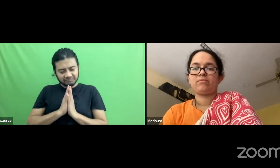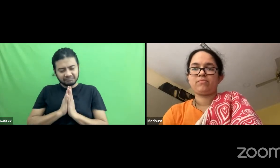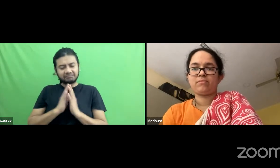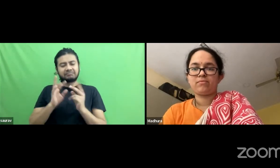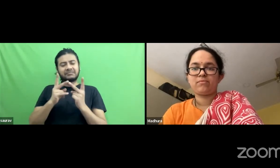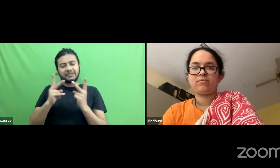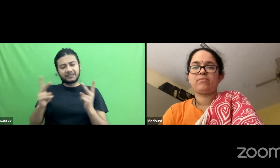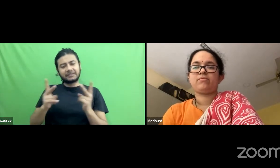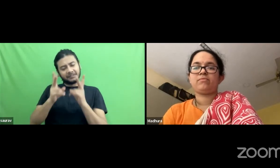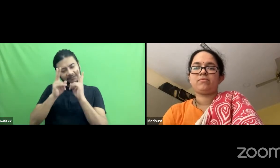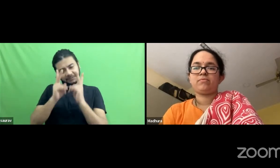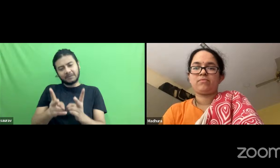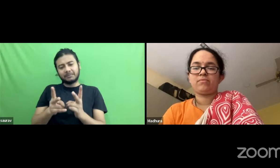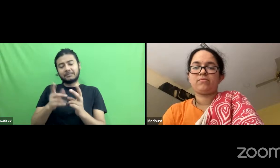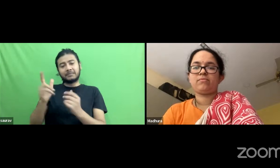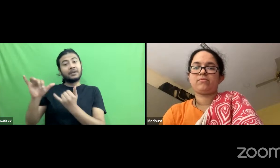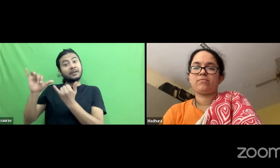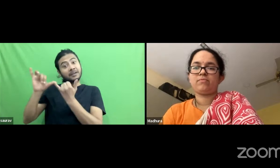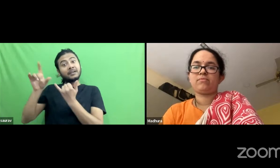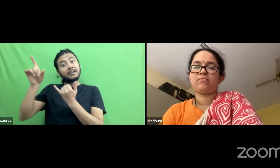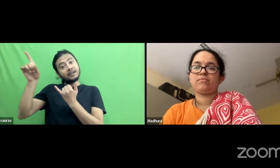of Bhagavad Gita, 18th chapter,